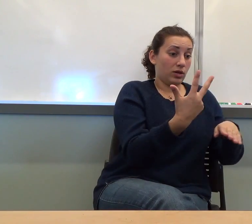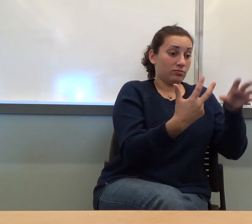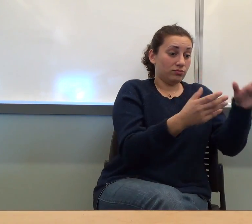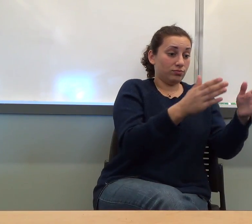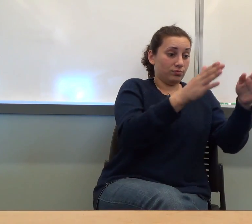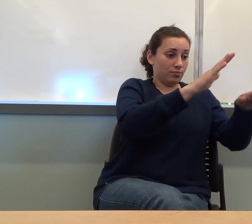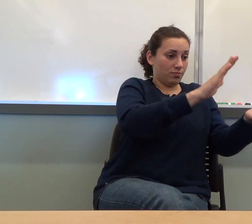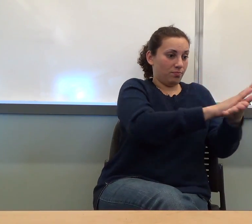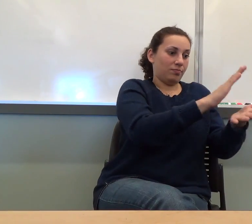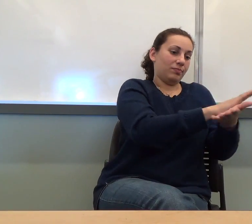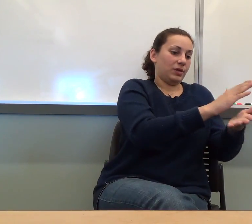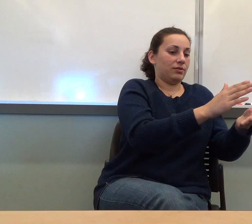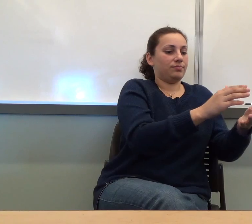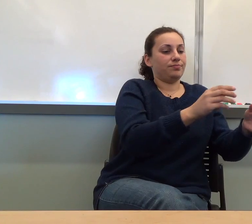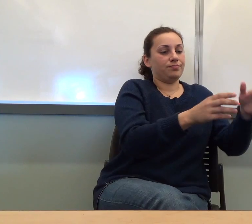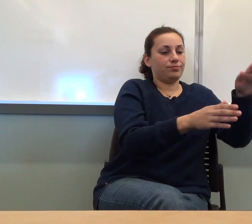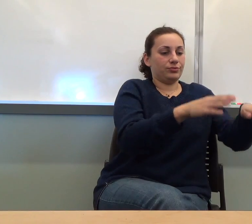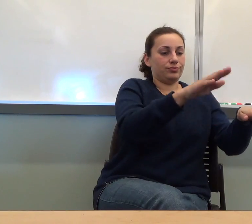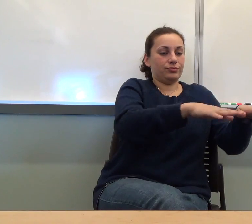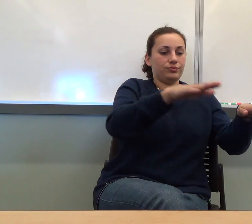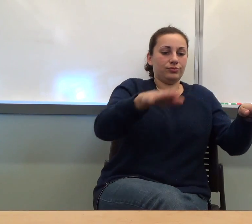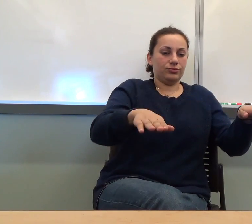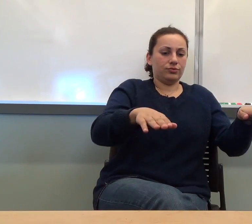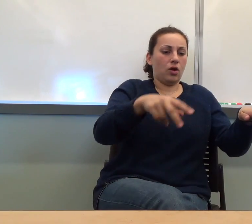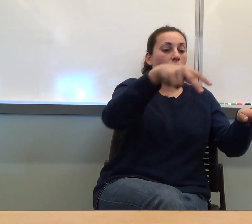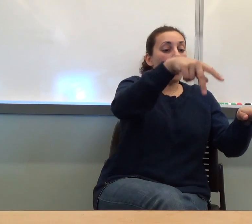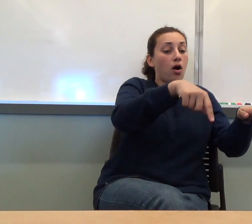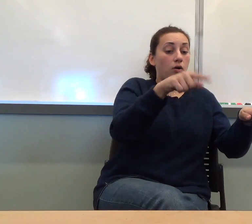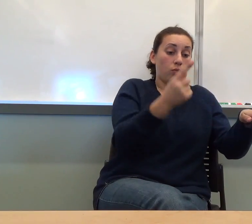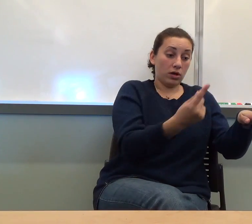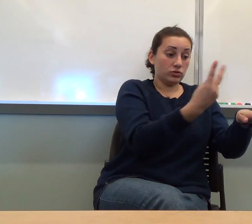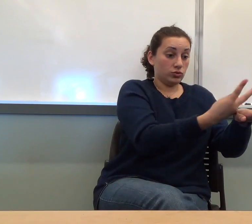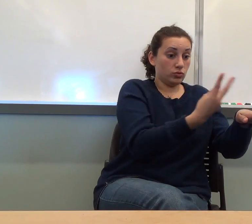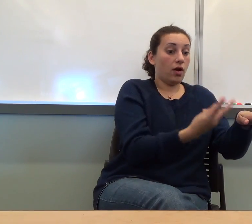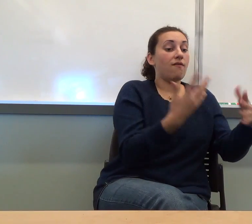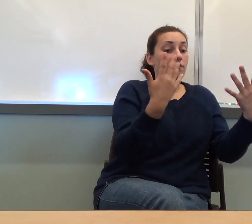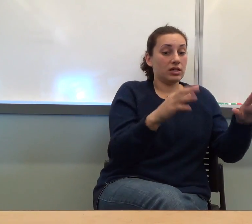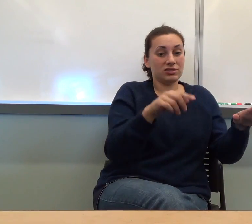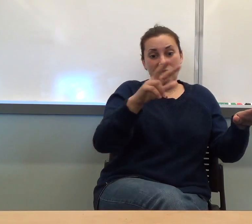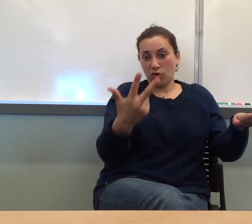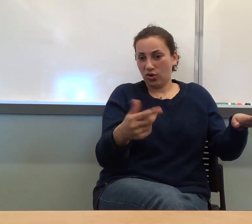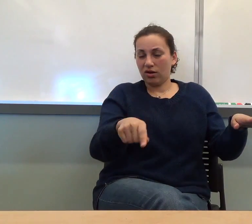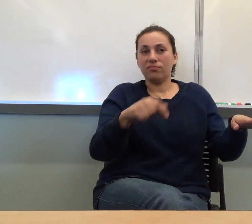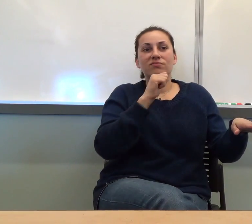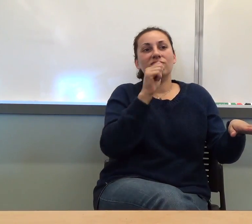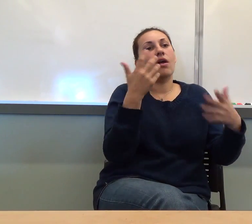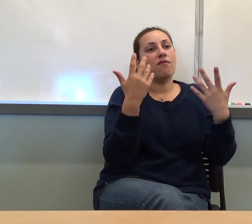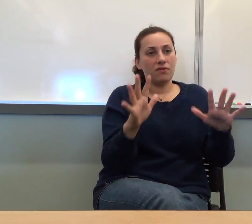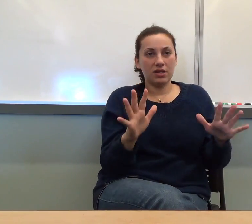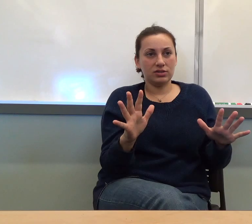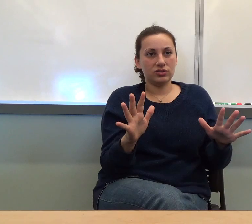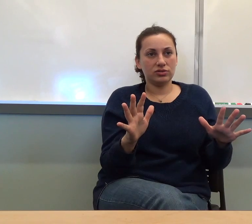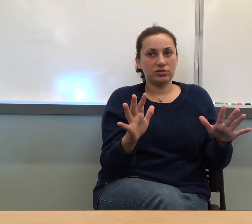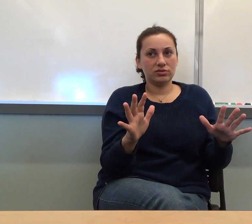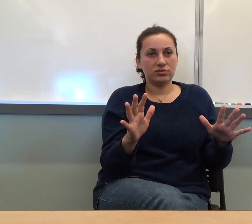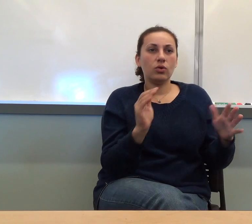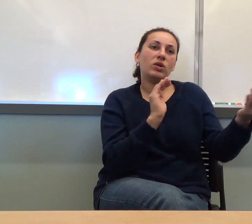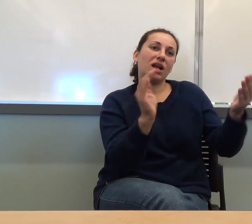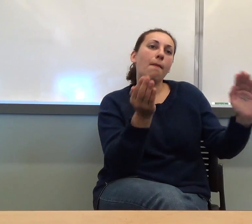I've done 2 of those sections. So I've finished it because that would take 3 sections. I've only done 2 out of the 3. And that's